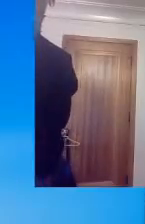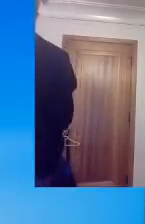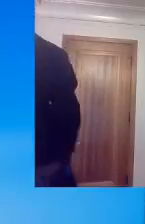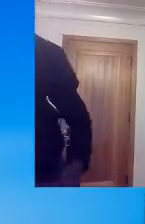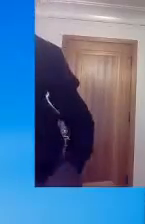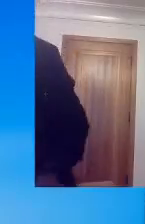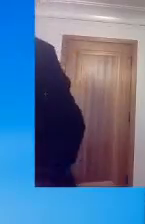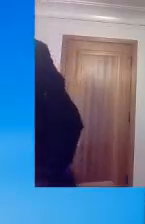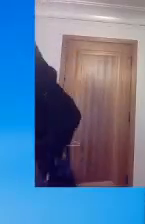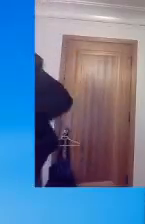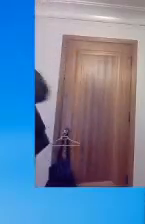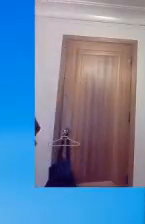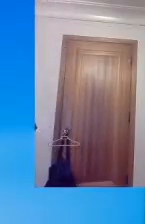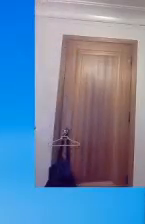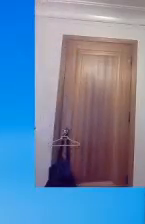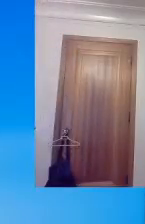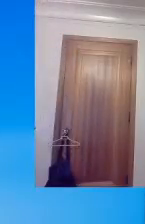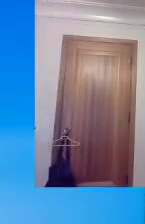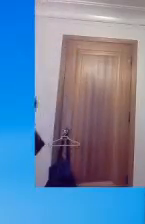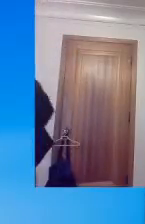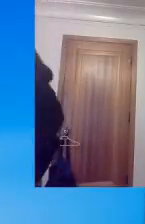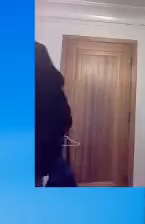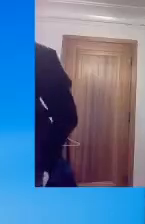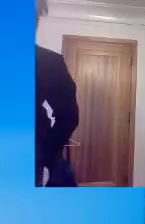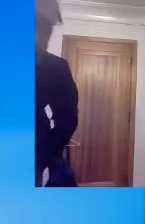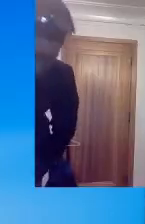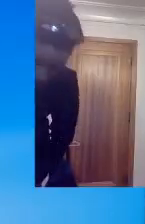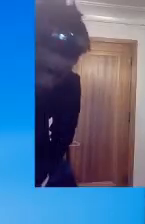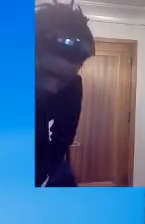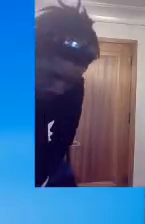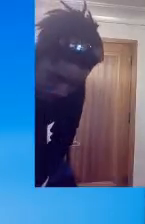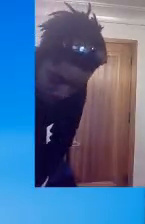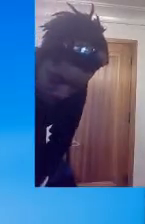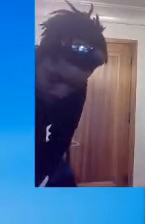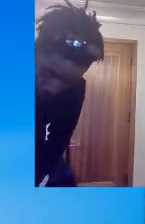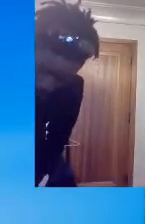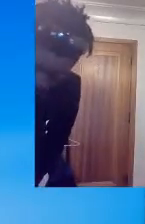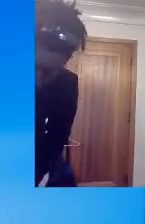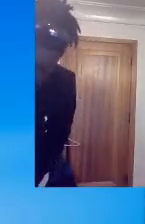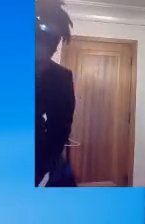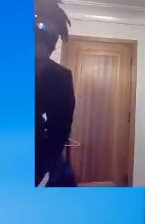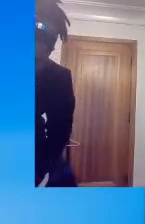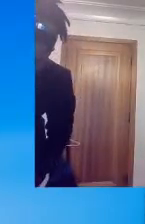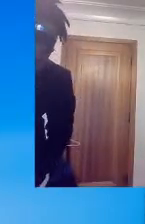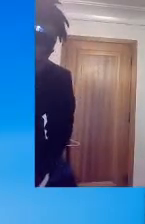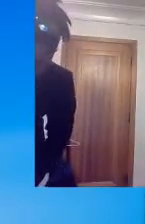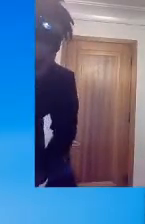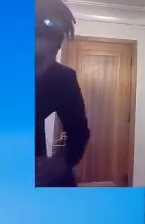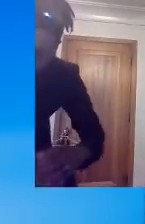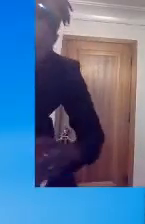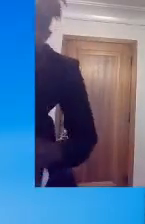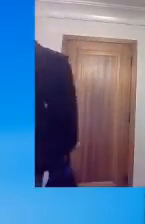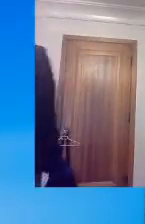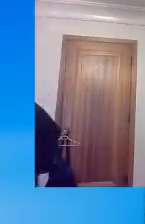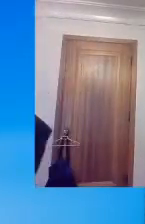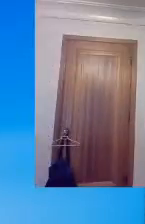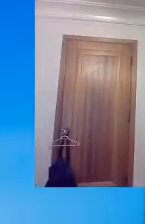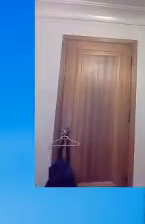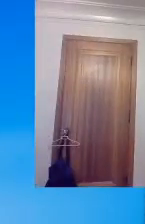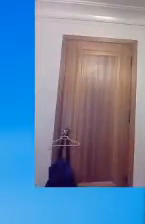Can't do the Obama voice. That's unfortunate. That'd be really nice if I could. He's got a good voice. He really does have a good voice. He's a good public